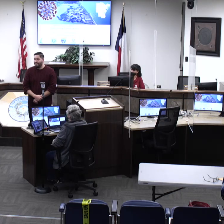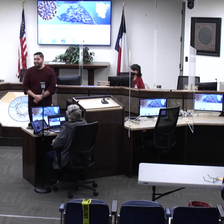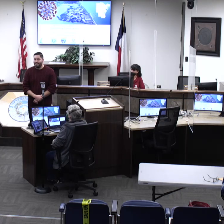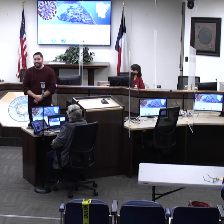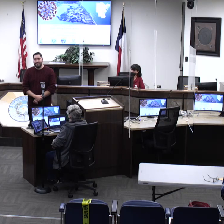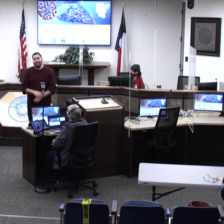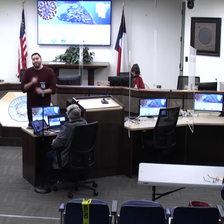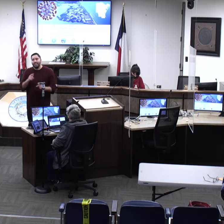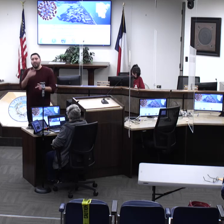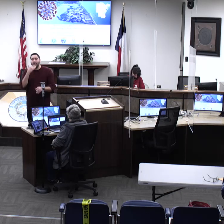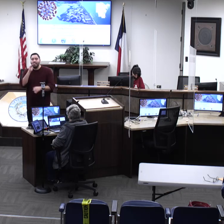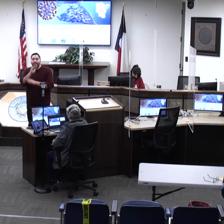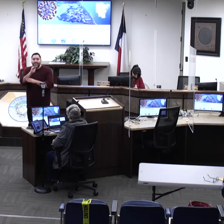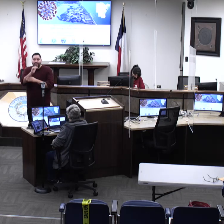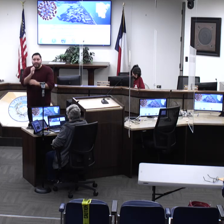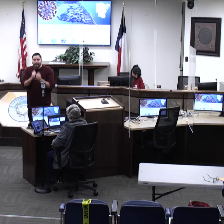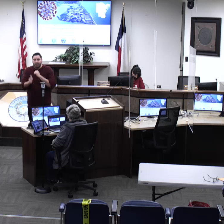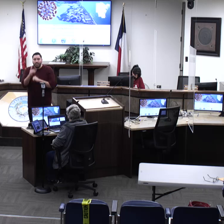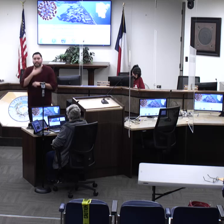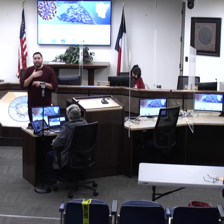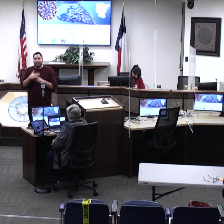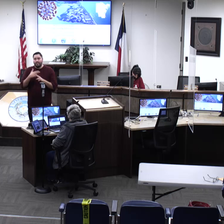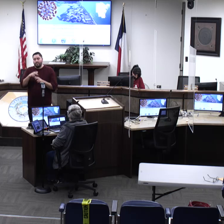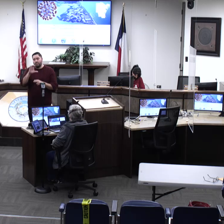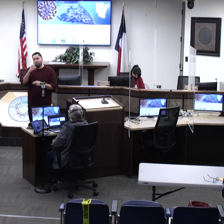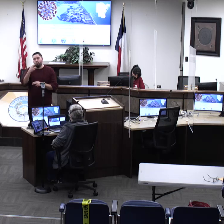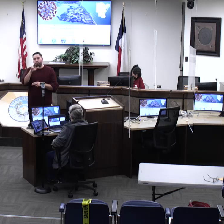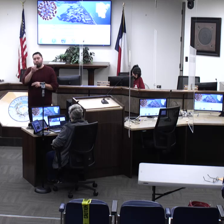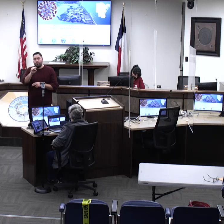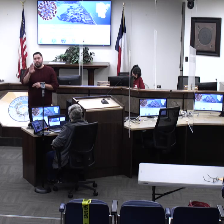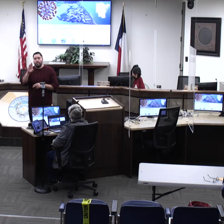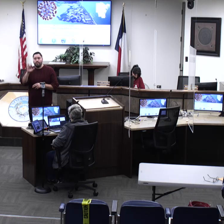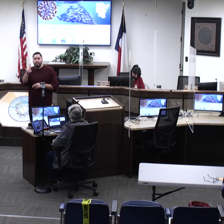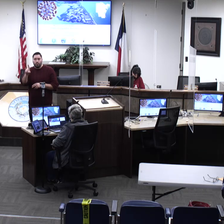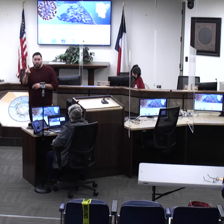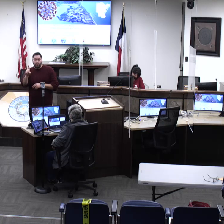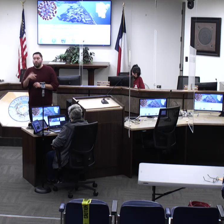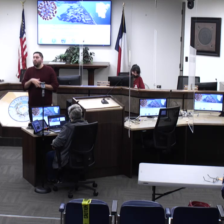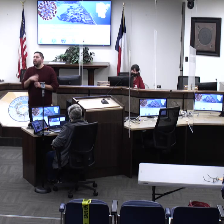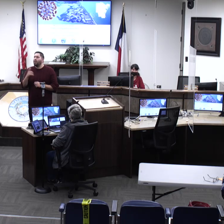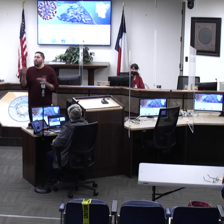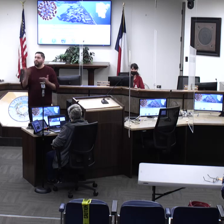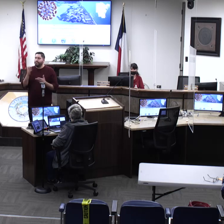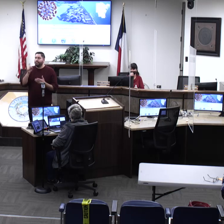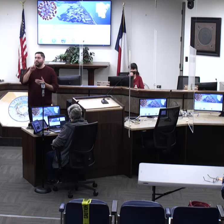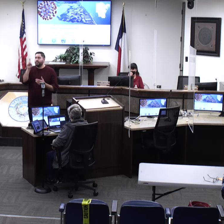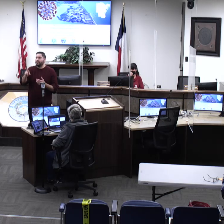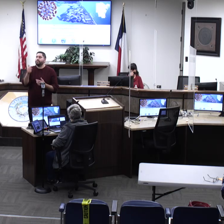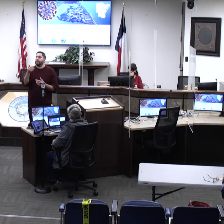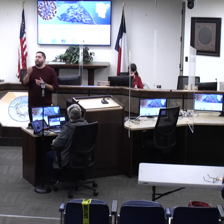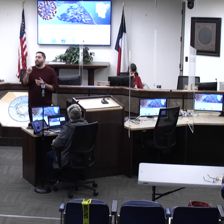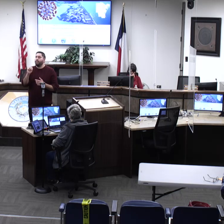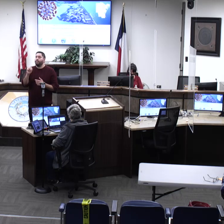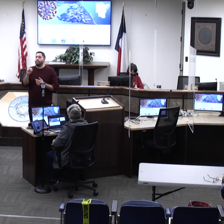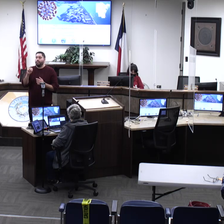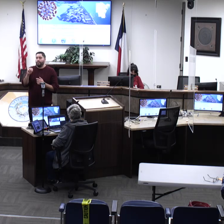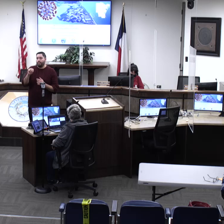All right, good evening, everybody. My name is Dr. Chris Bird. I'm here to speak to you on behalf of the Texas A&M University Corpus